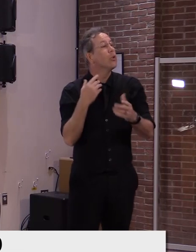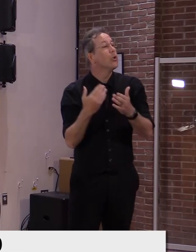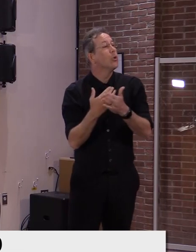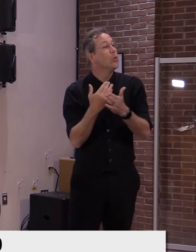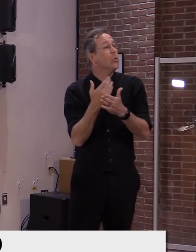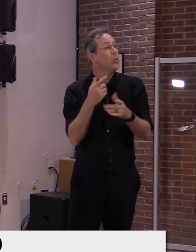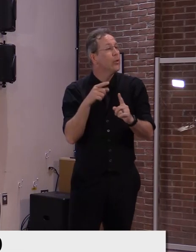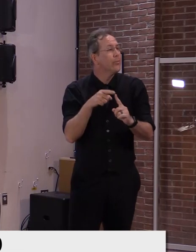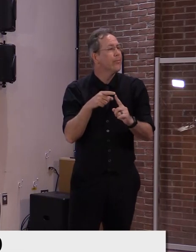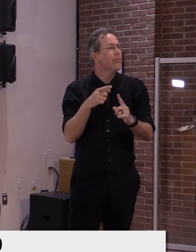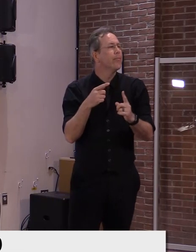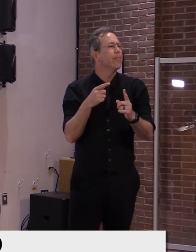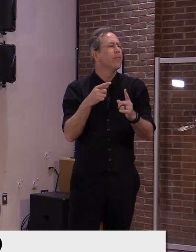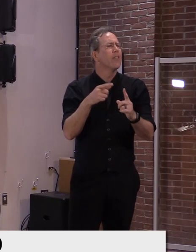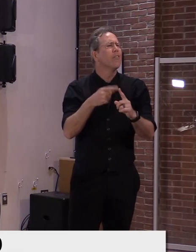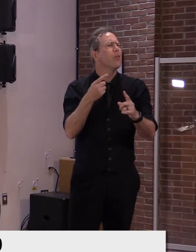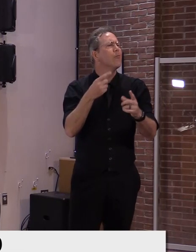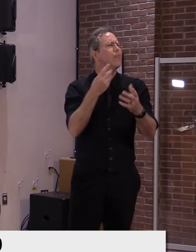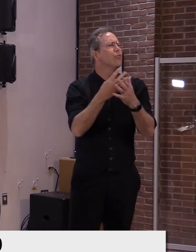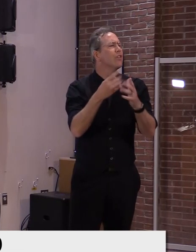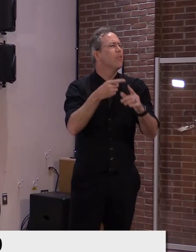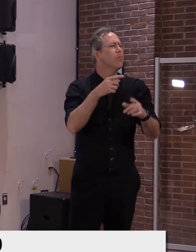just tested positive and is